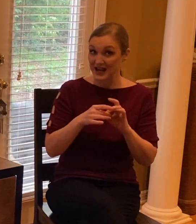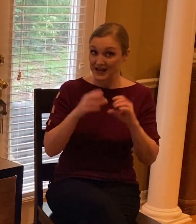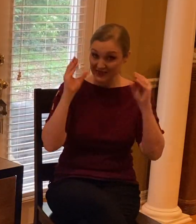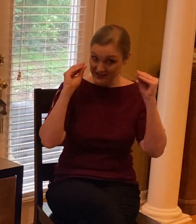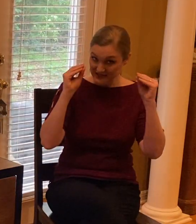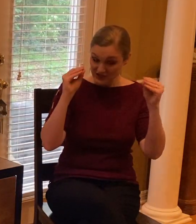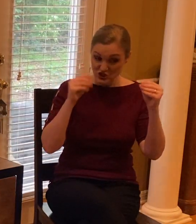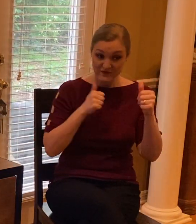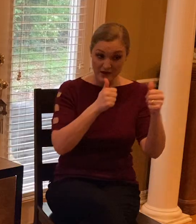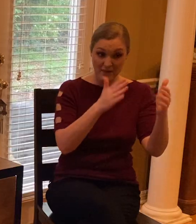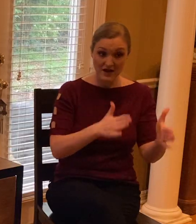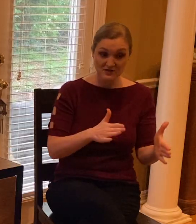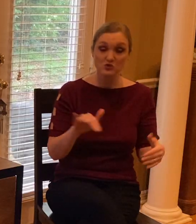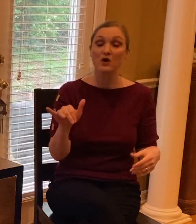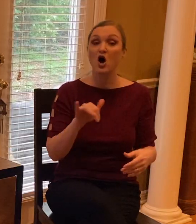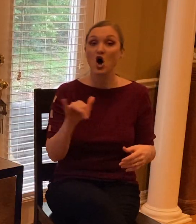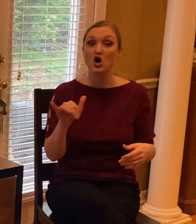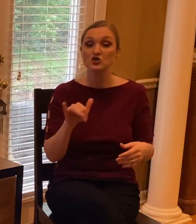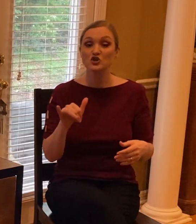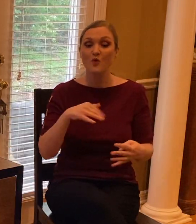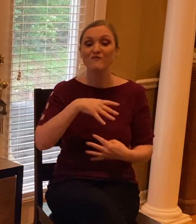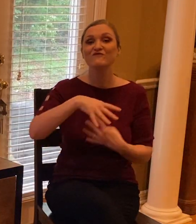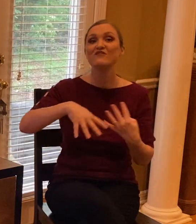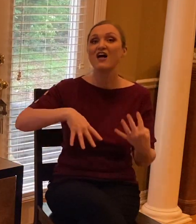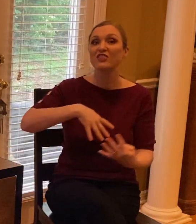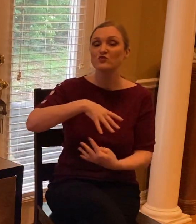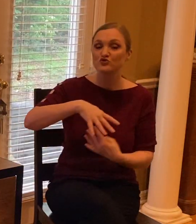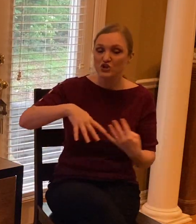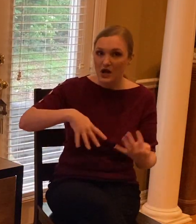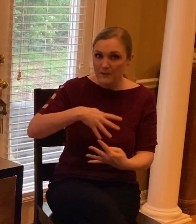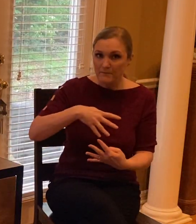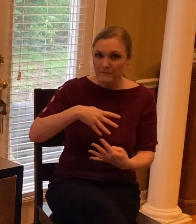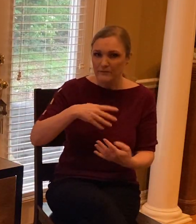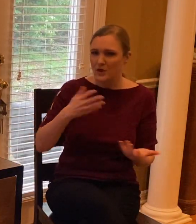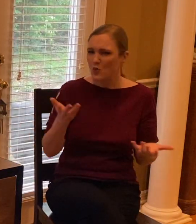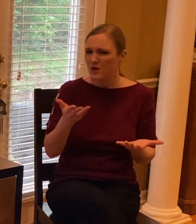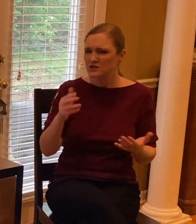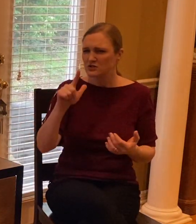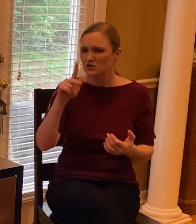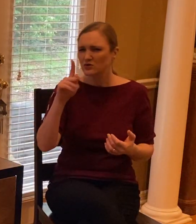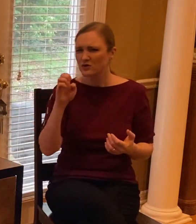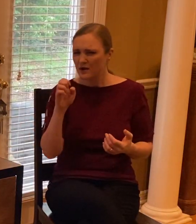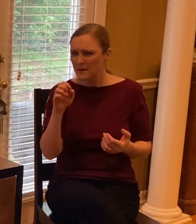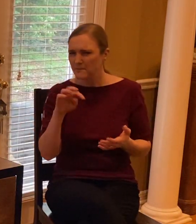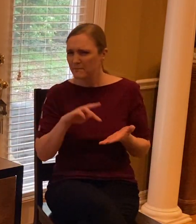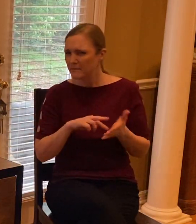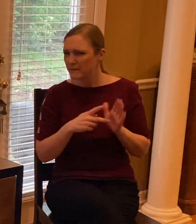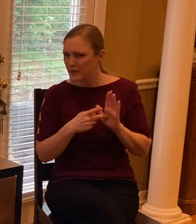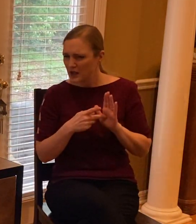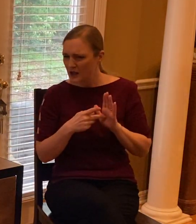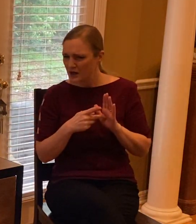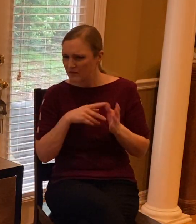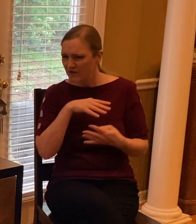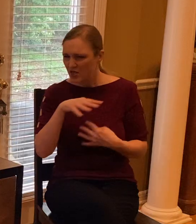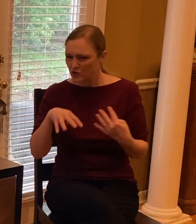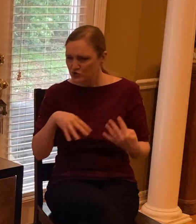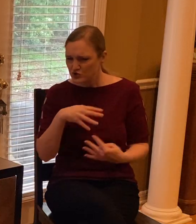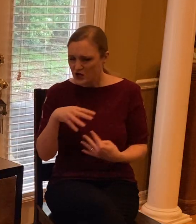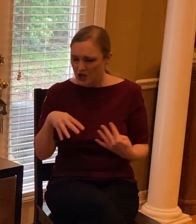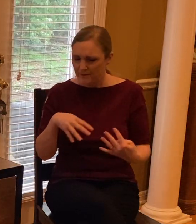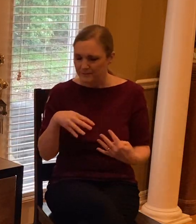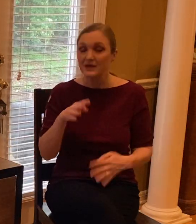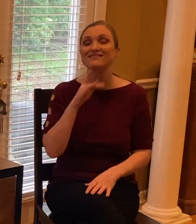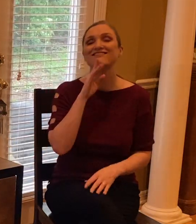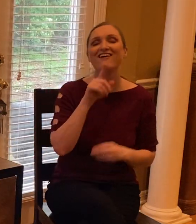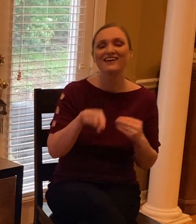but they were also dedicated to the fellowship. Well, what does Luke mean there? Well, when he's talking about fellowship,